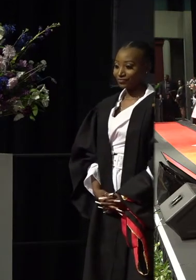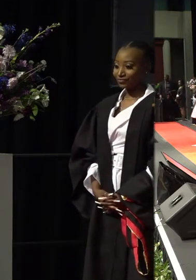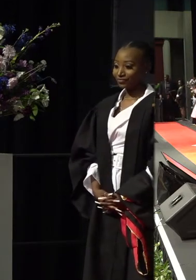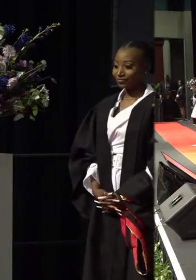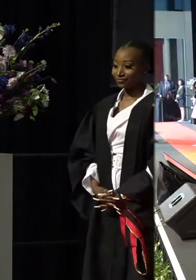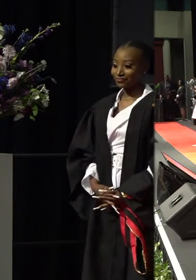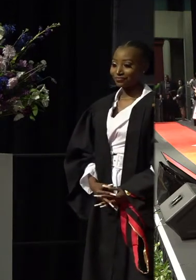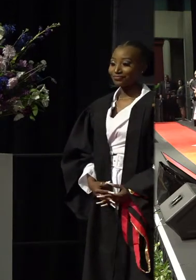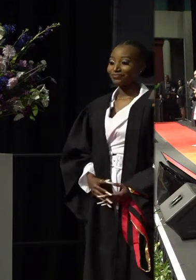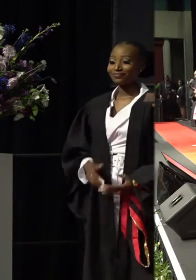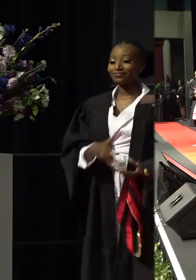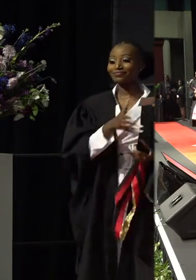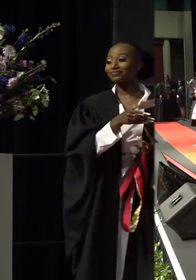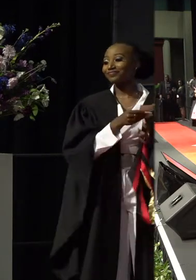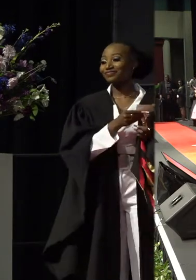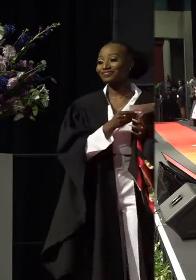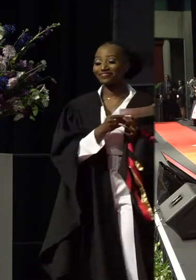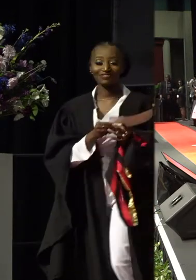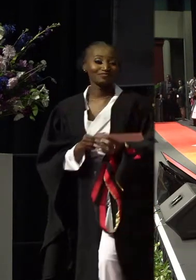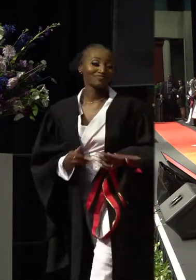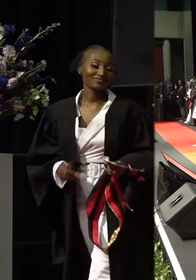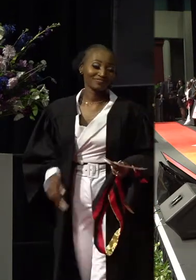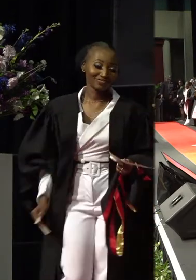Lindokuhle Dakile.